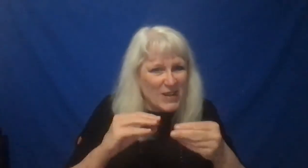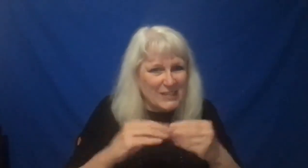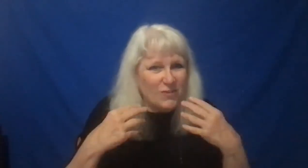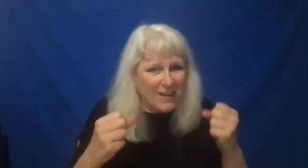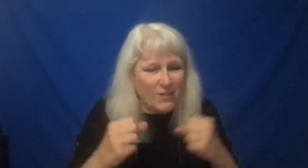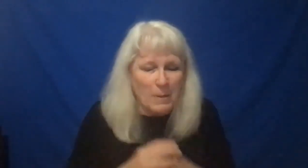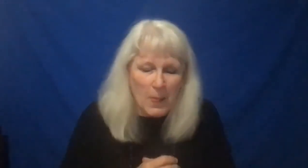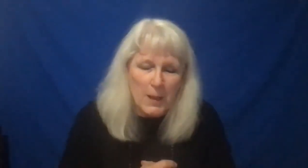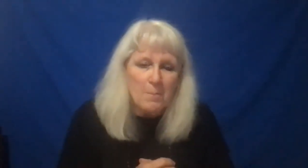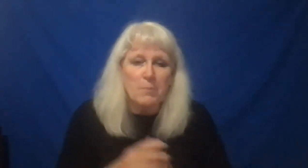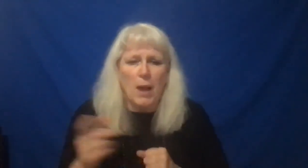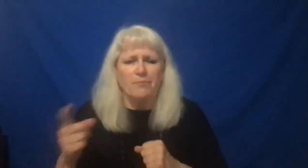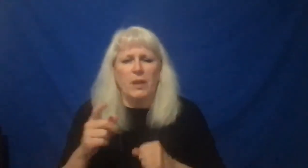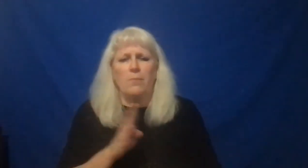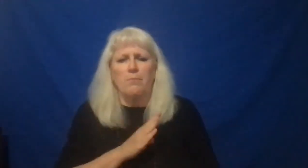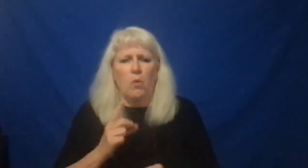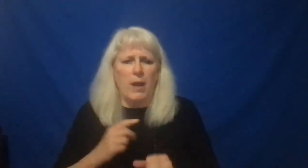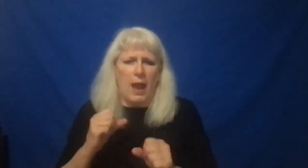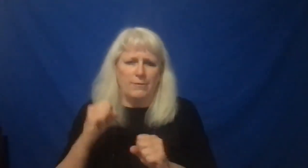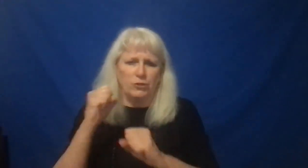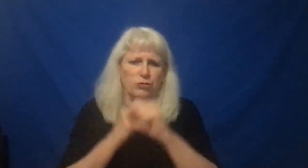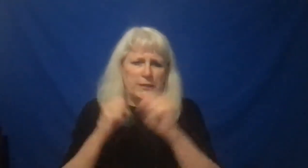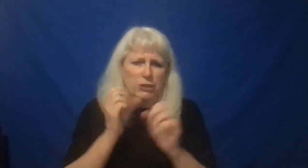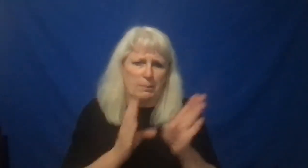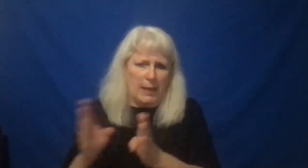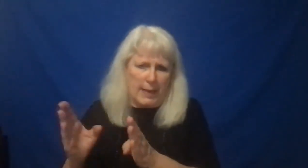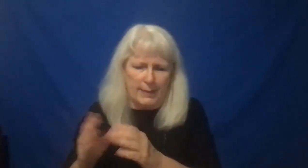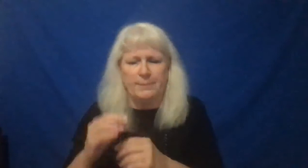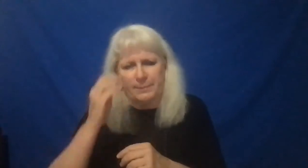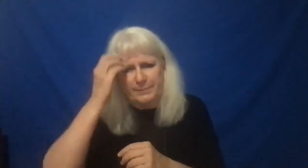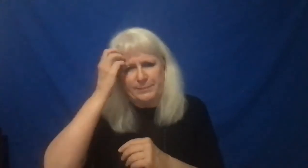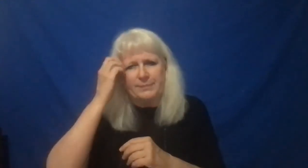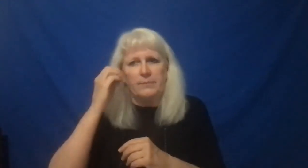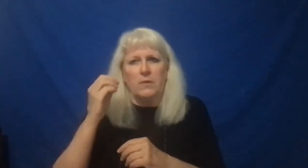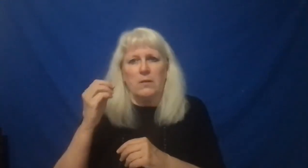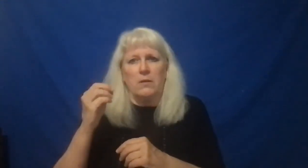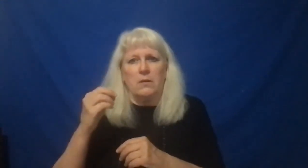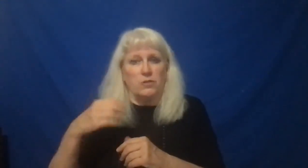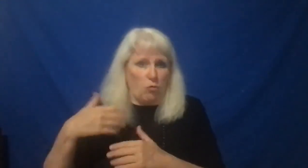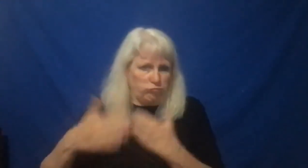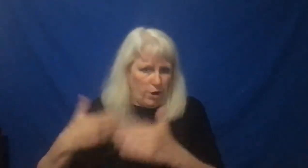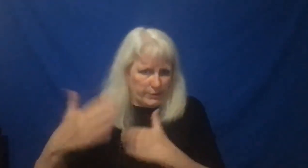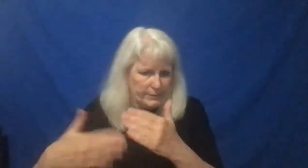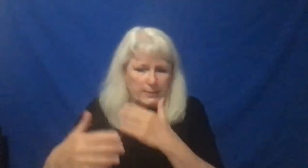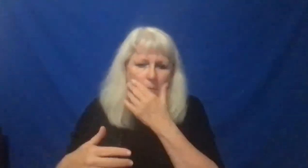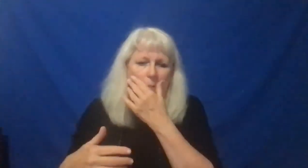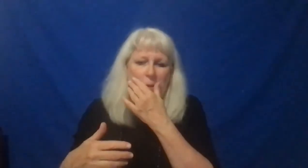planning process is that we need to continue to promote